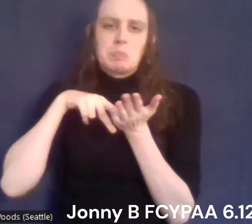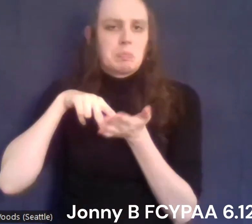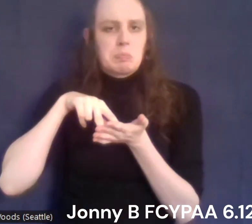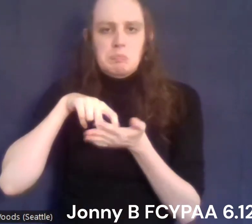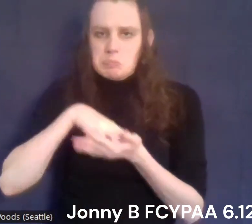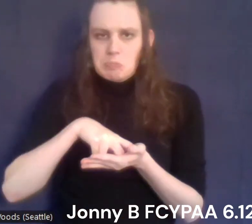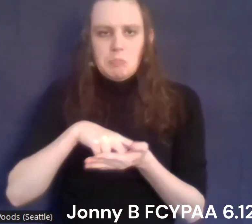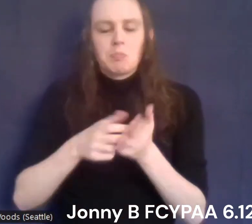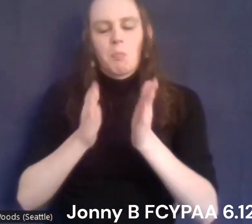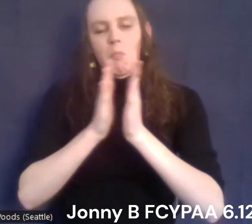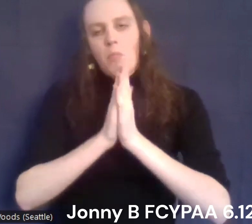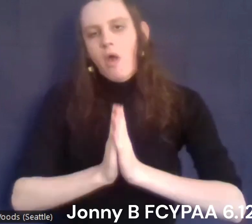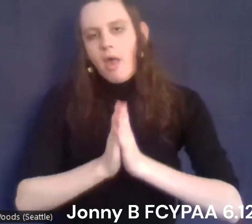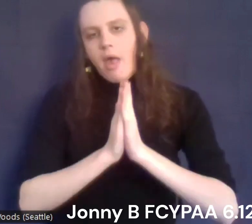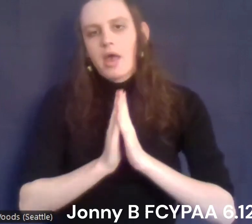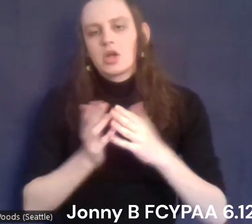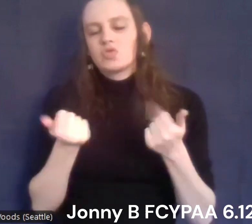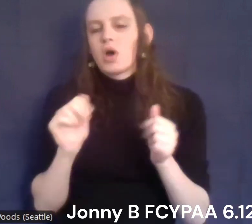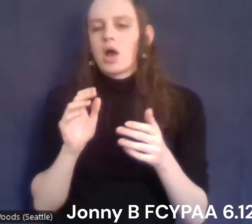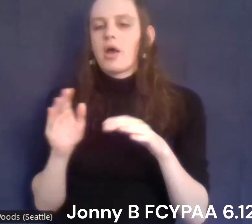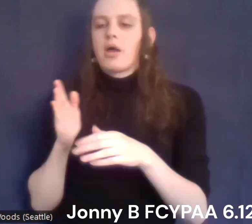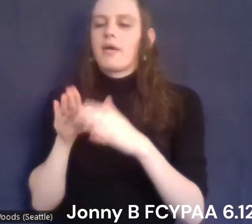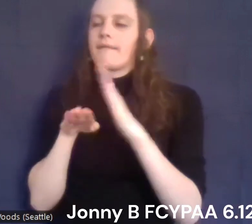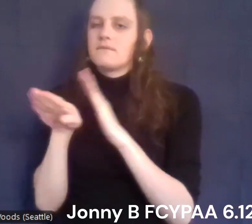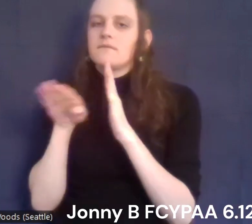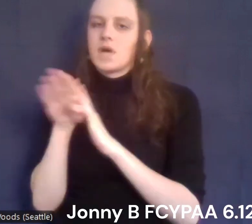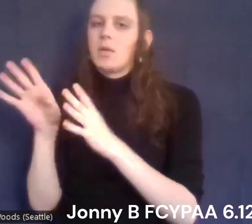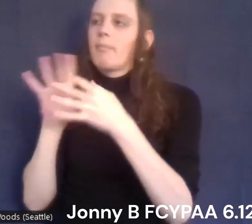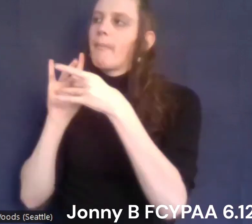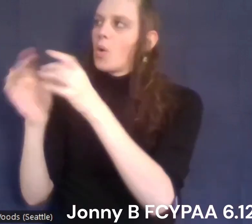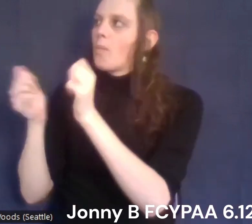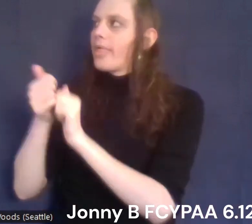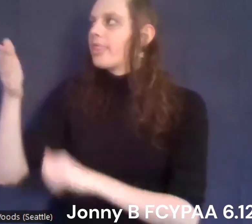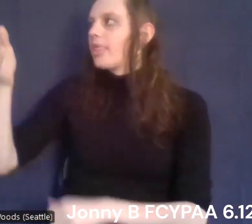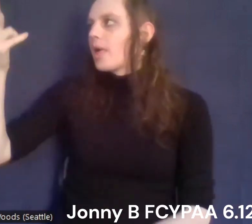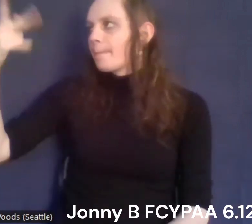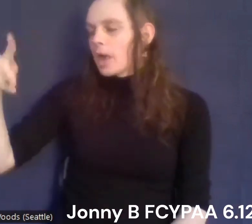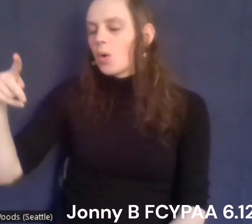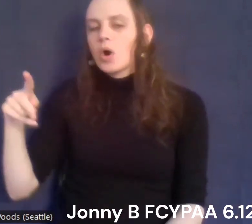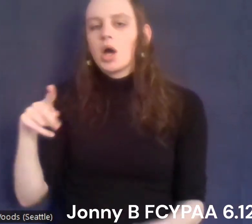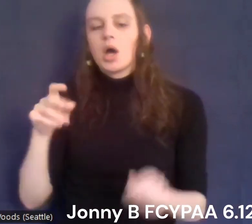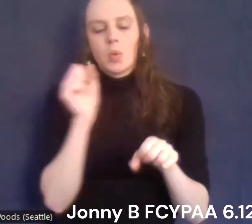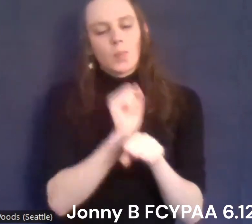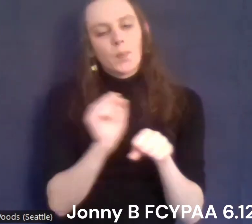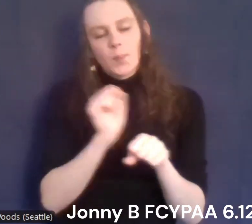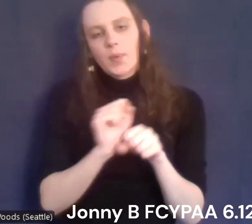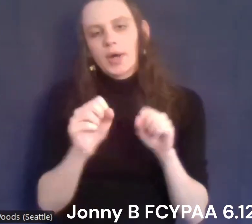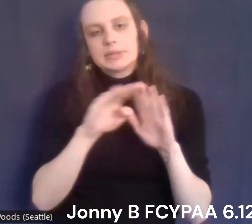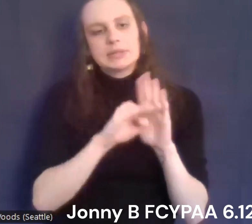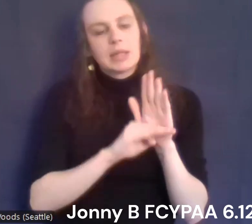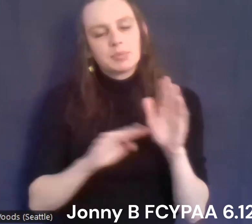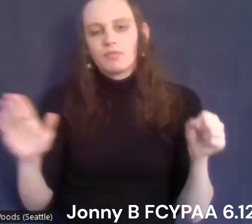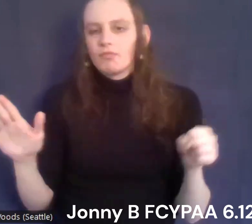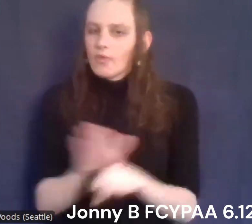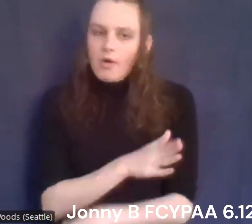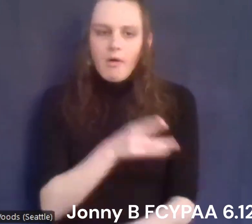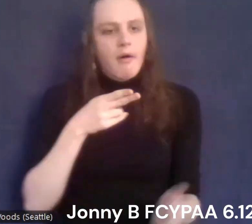and trying to develop a connection with a higher power, doing the steps like thoroughly and honestly.